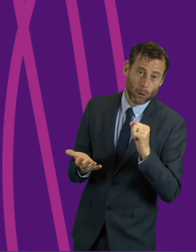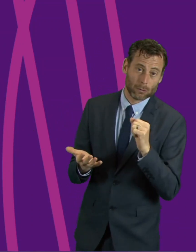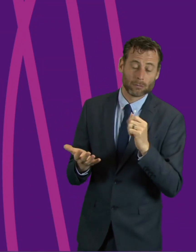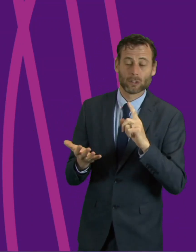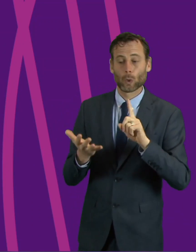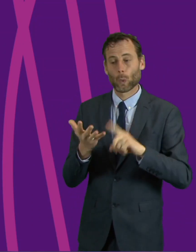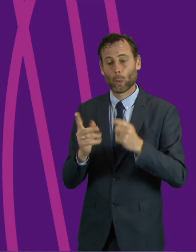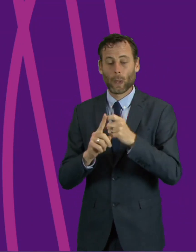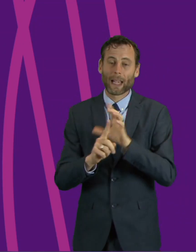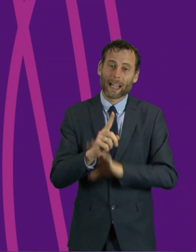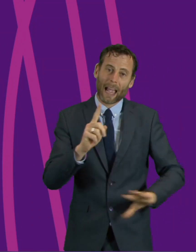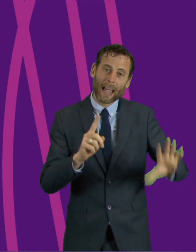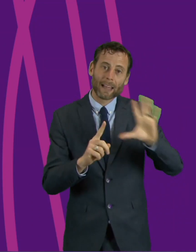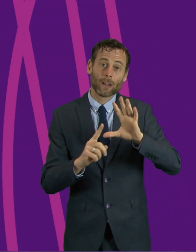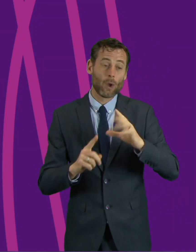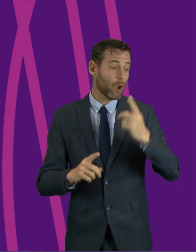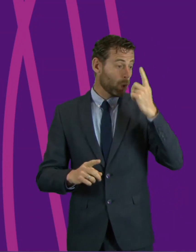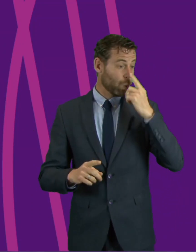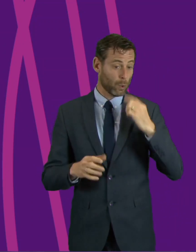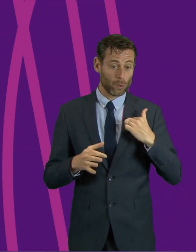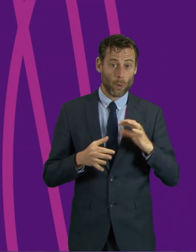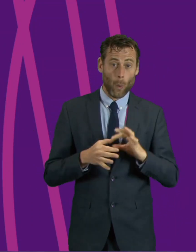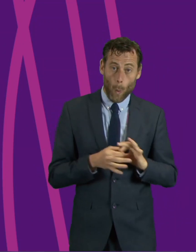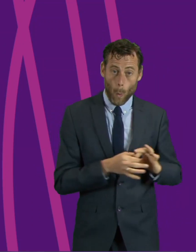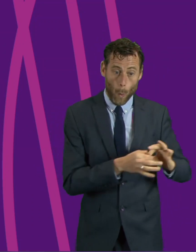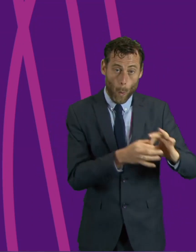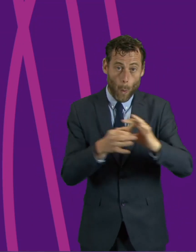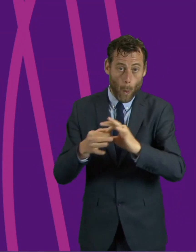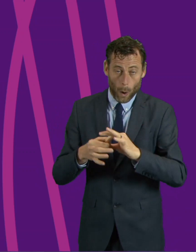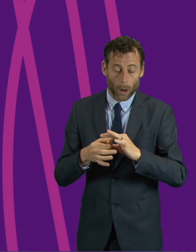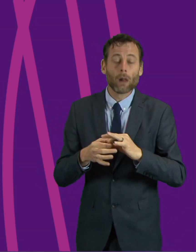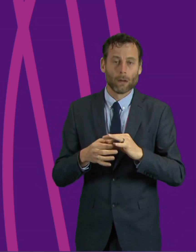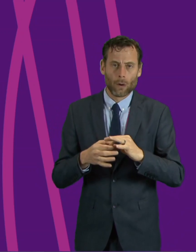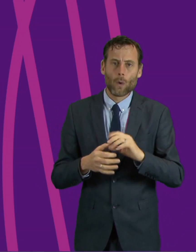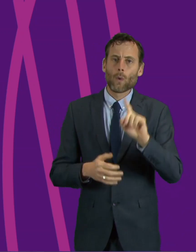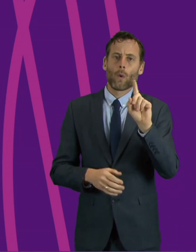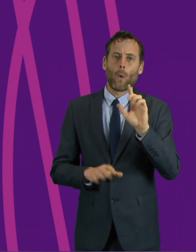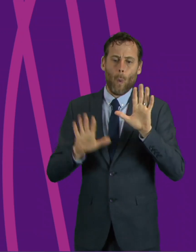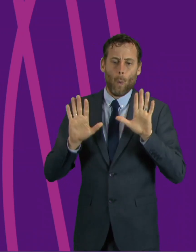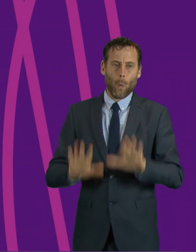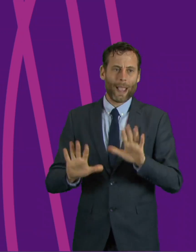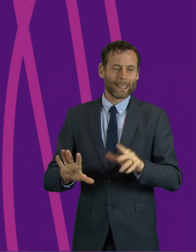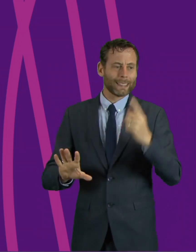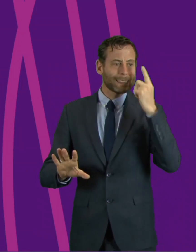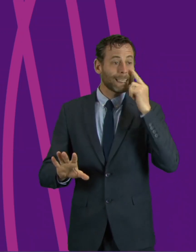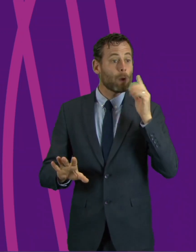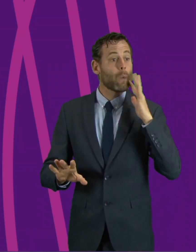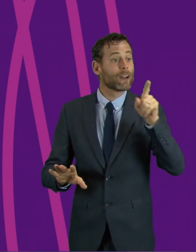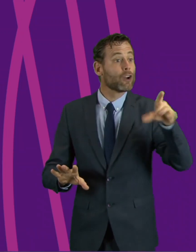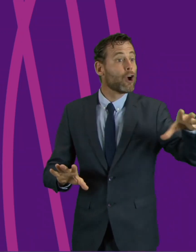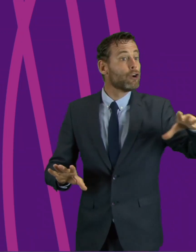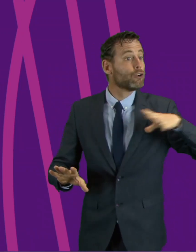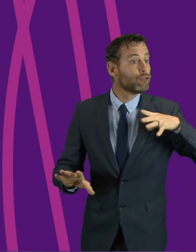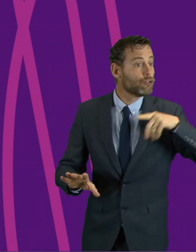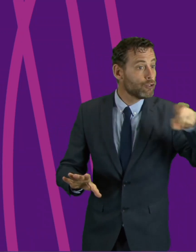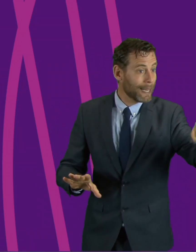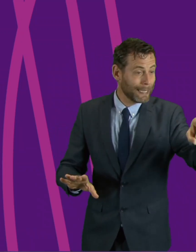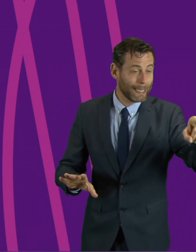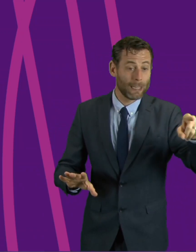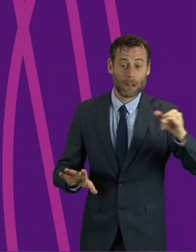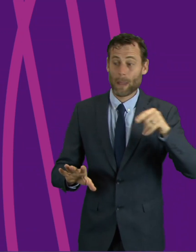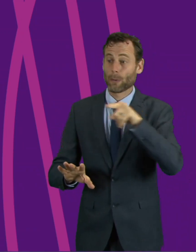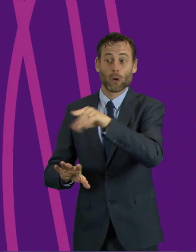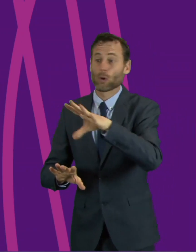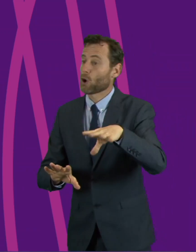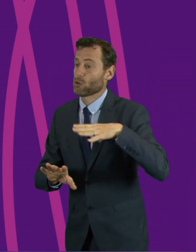I suppose, simplify this, we all go at the pace of the slowest, if you like. Because what we can't have, and I hope everybody would agree with